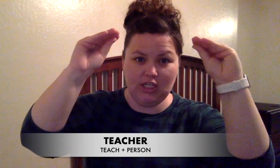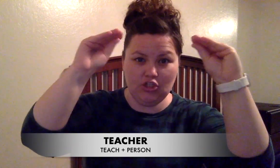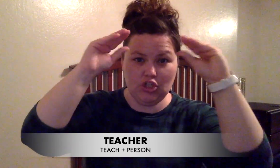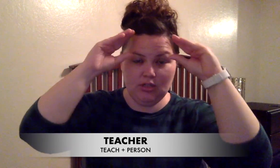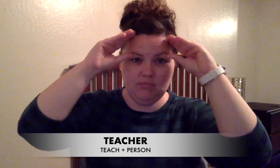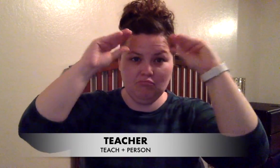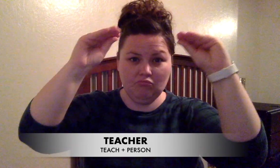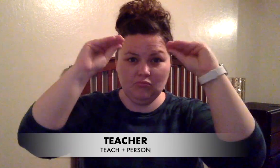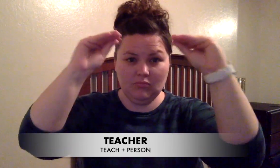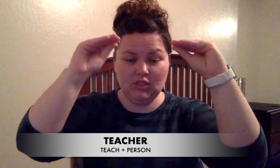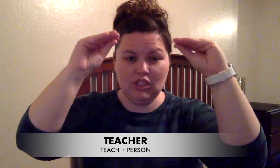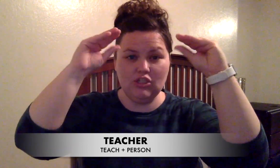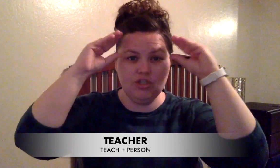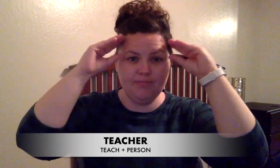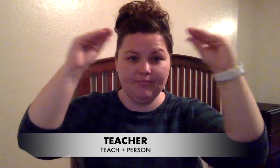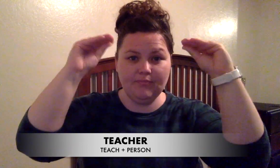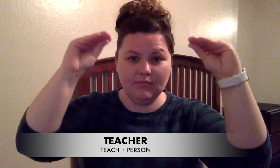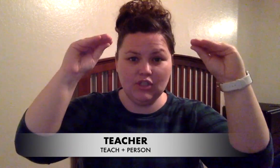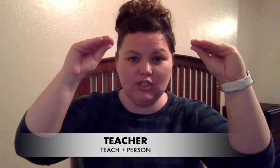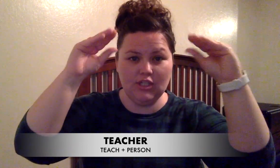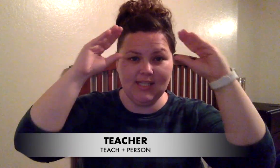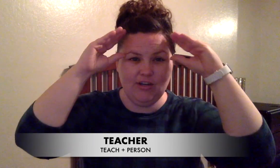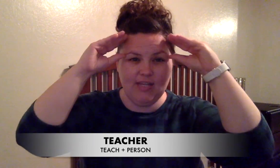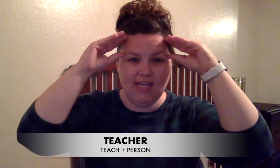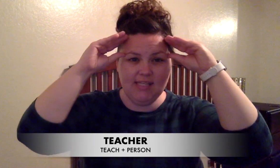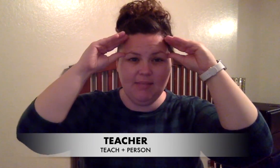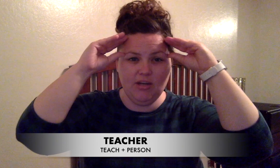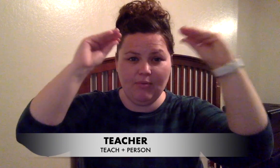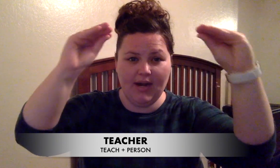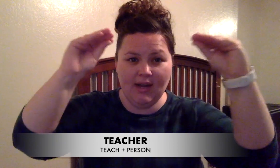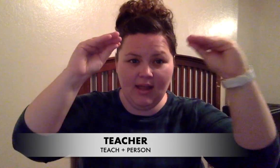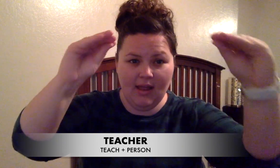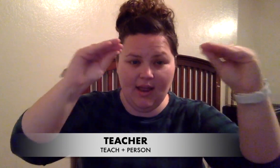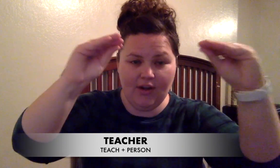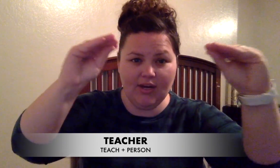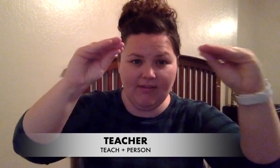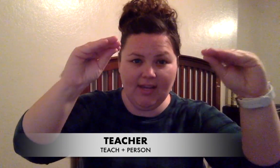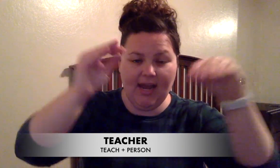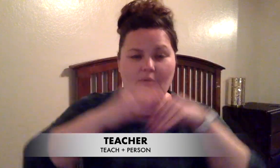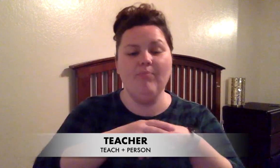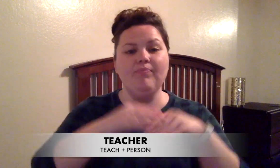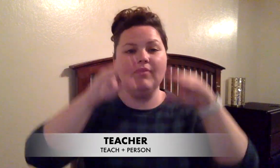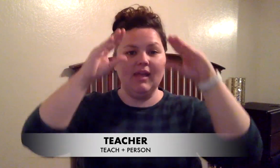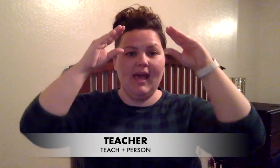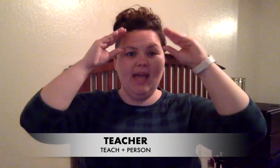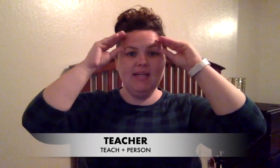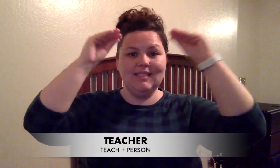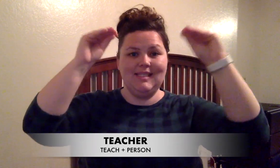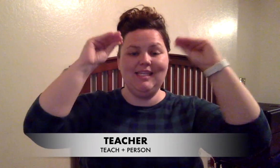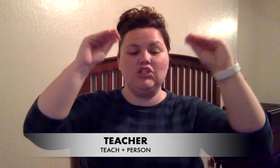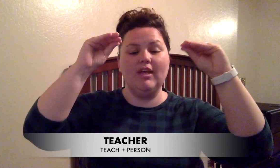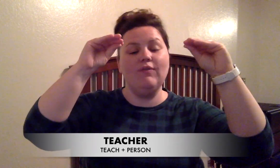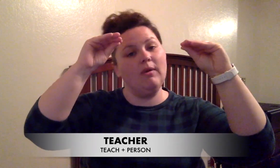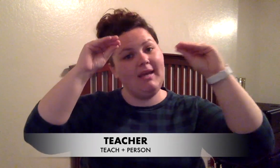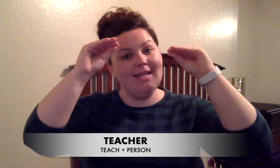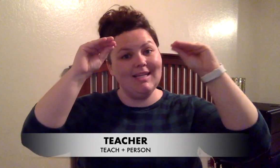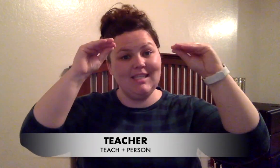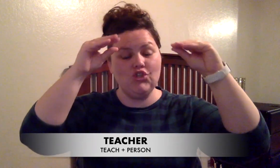Teach. Teach. Teach. It's like you're taking something in your brain and you're giving it out. Okay? Teach. If you want to make it a